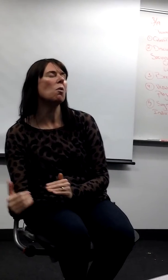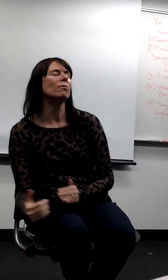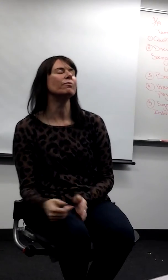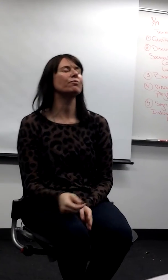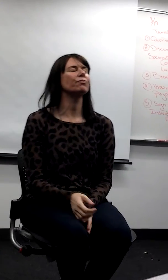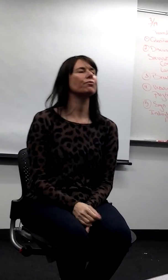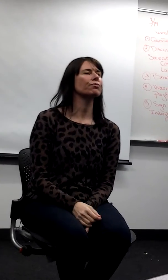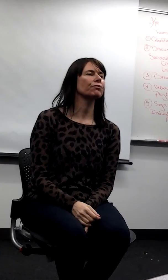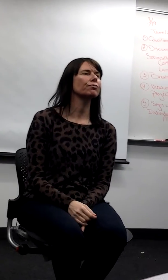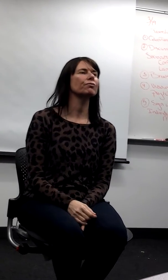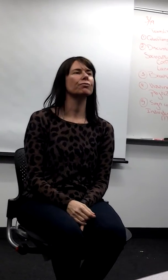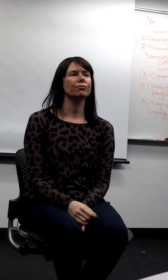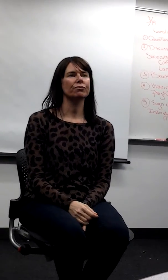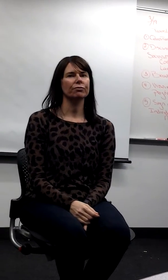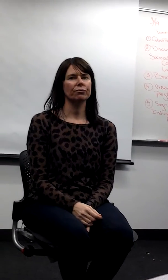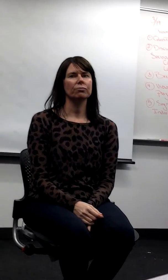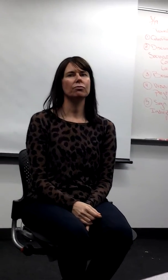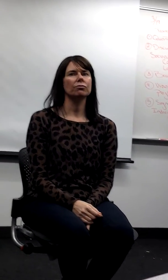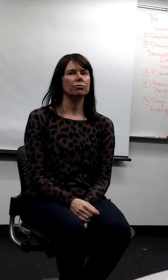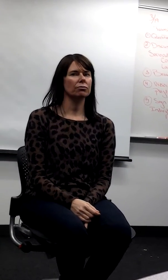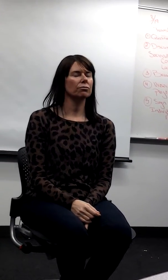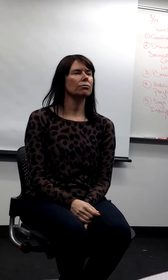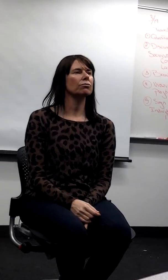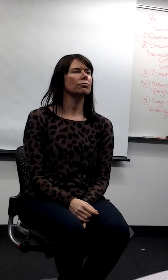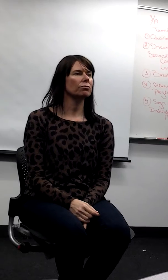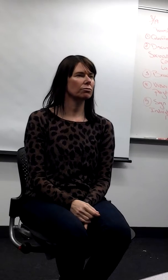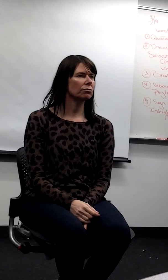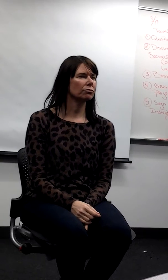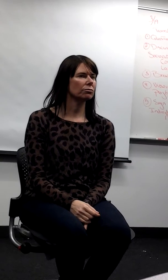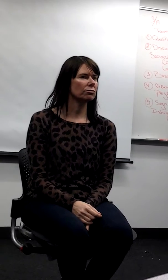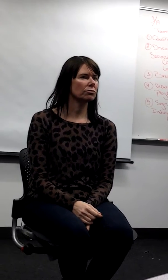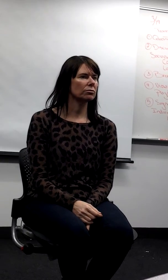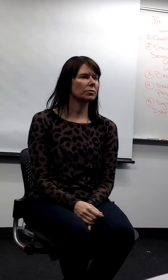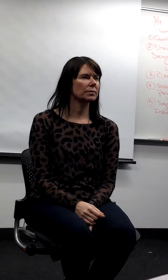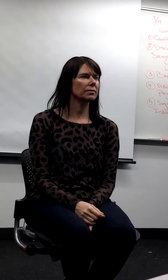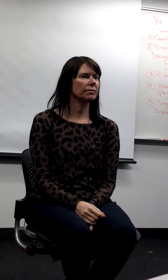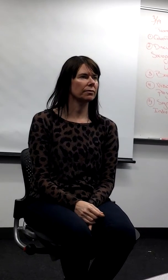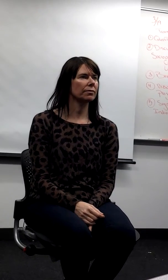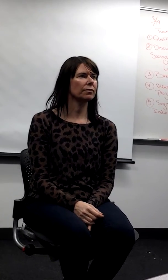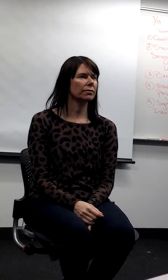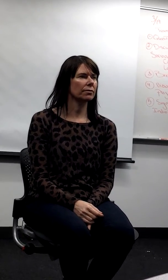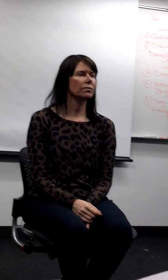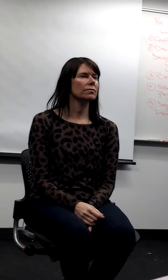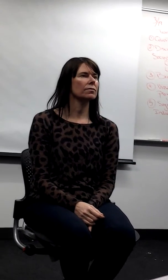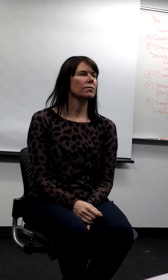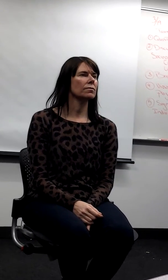my English and my grammar was really, really low. So she had wanted me to repeat third grade to make sure that I could catch